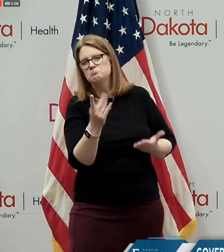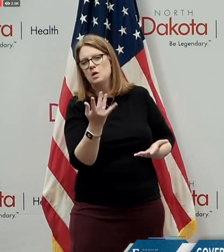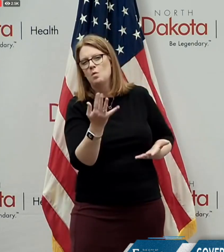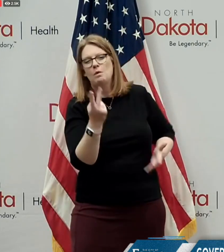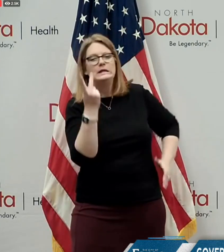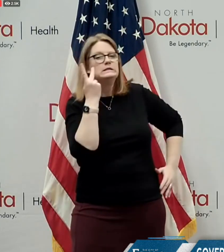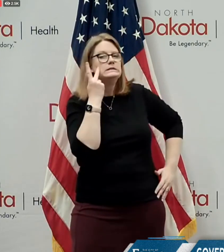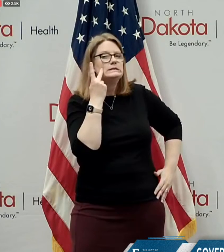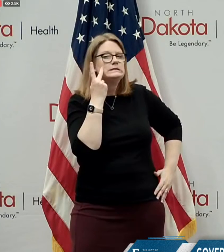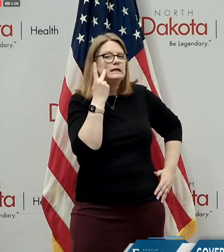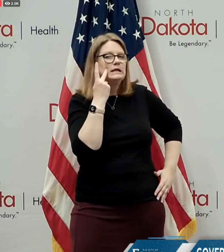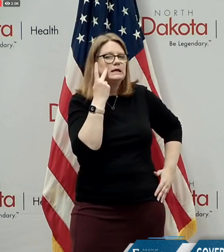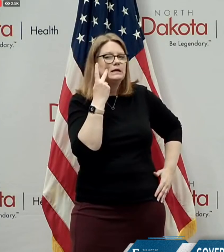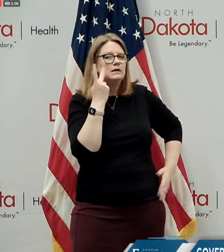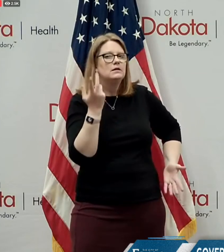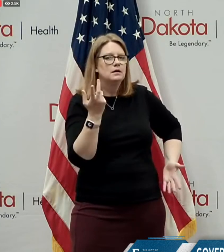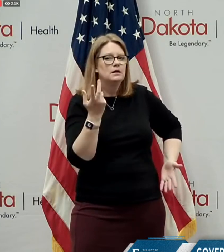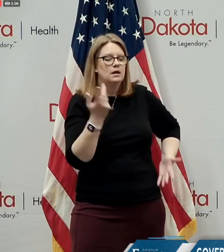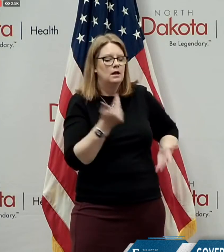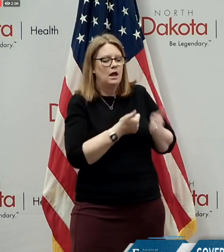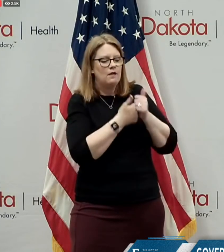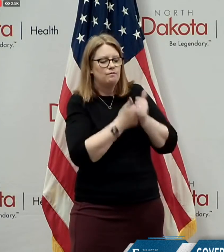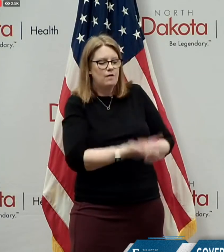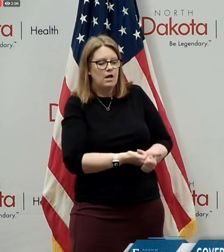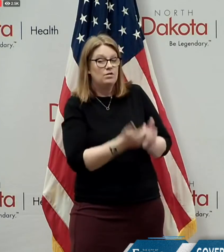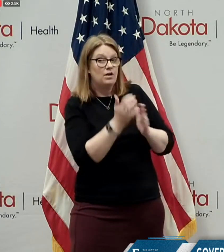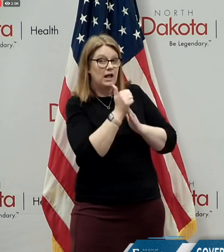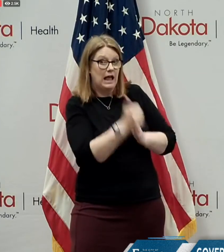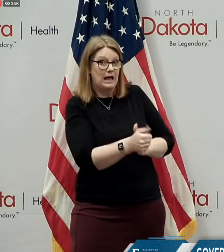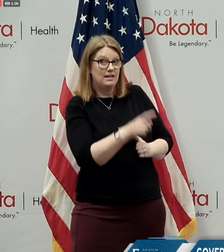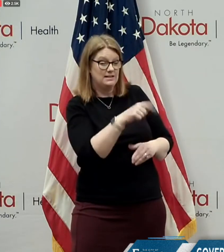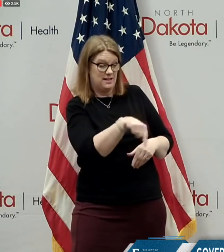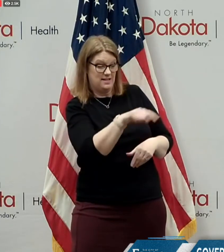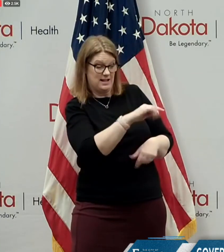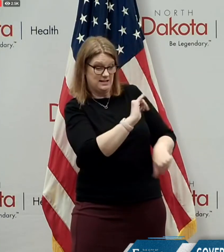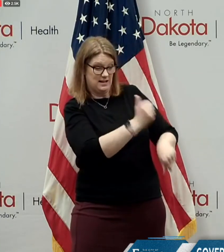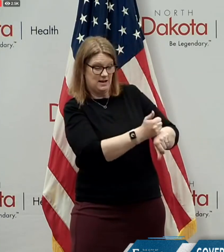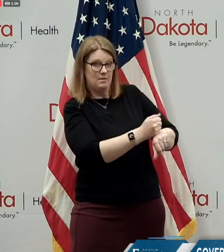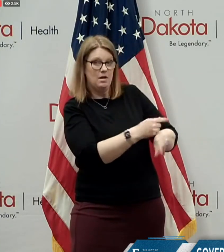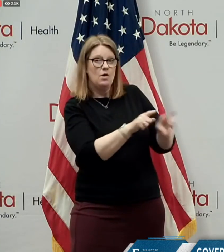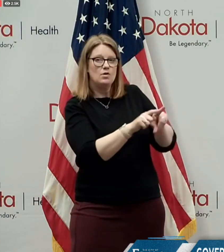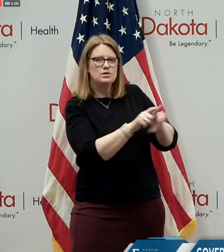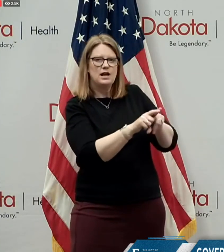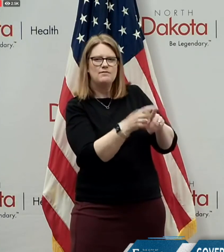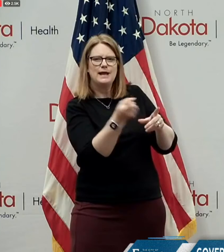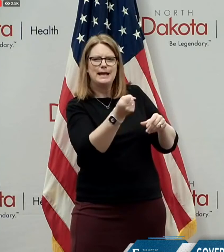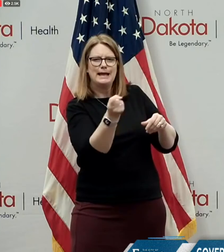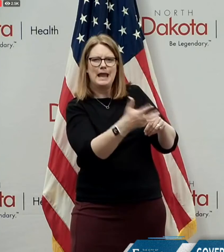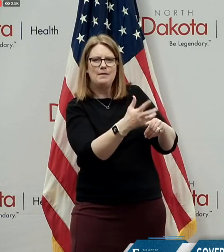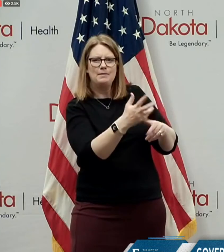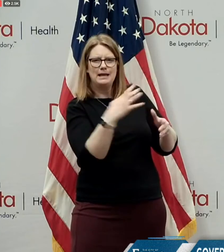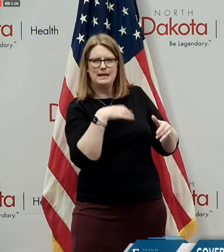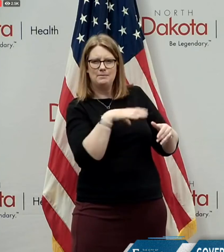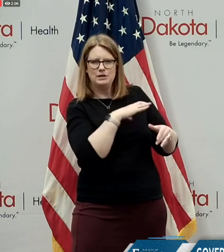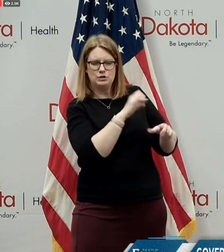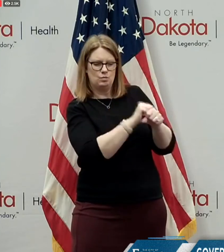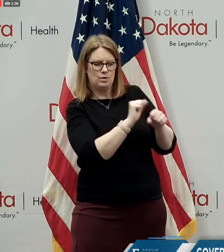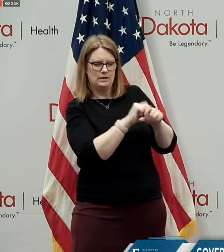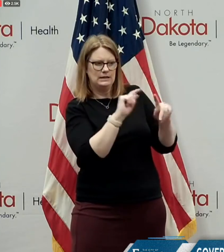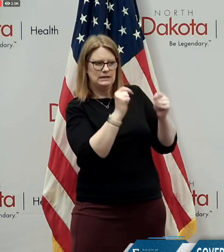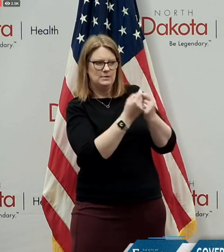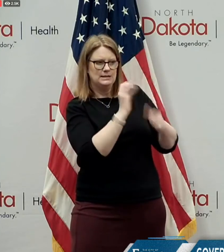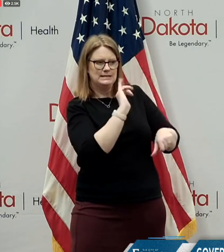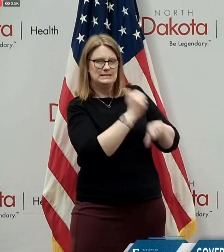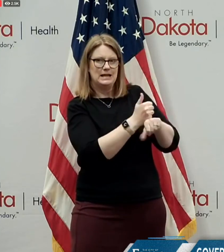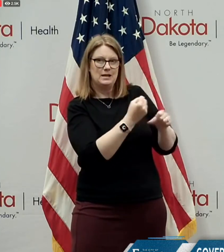happen, is to be able to follow their guidelines that they put in place. And they also have a gaming commission that has developed and worked with the team to get those plans in